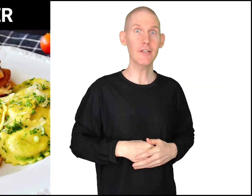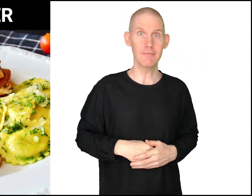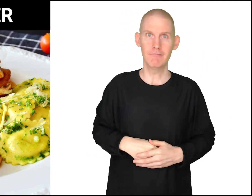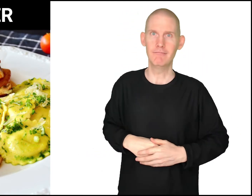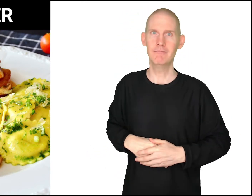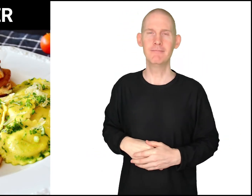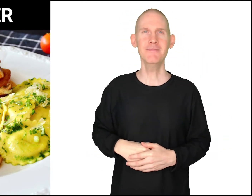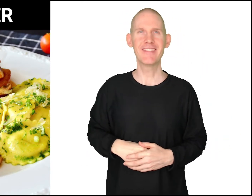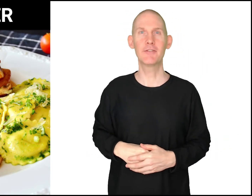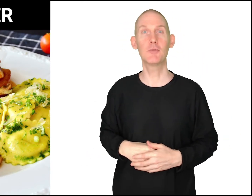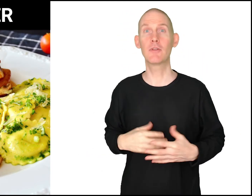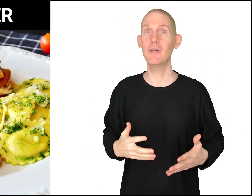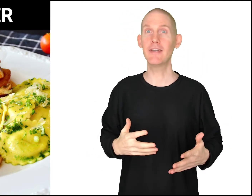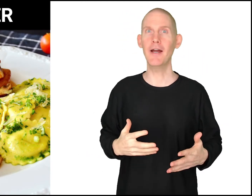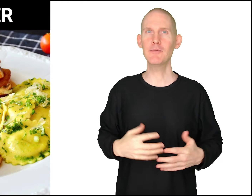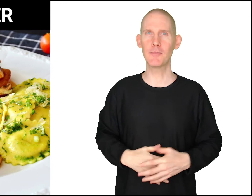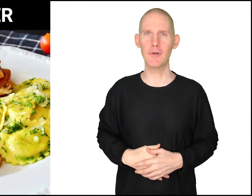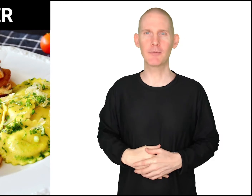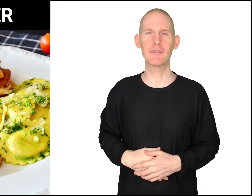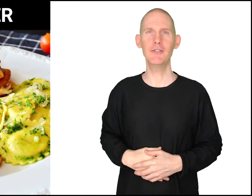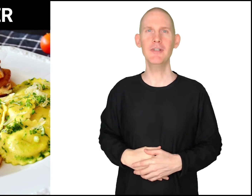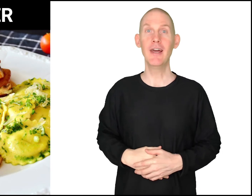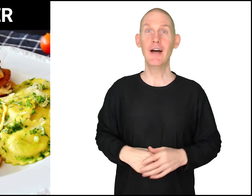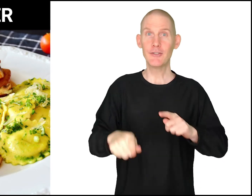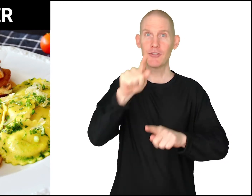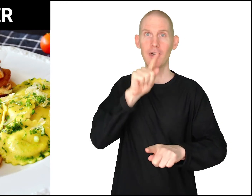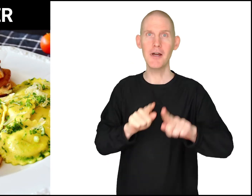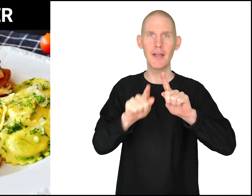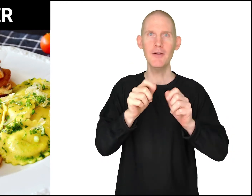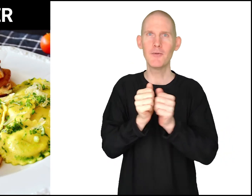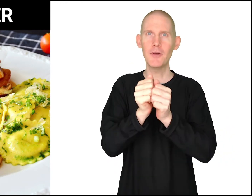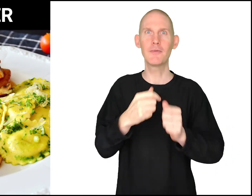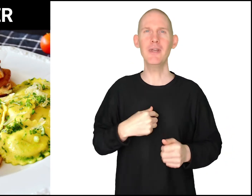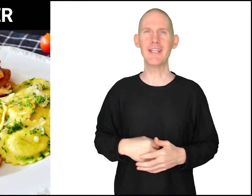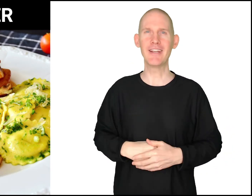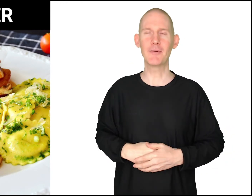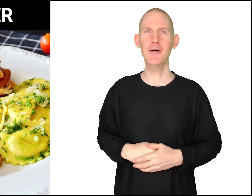dinner. Let's do it 3 times from the rest position. Sign with me. Here we go.